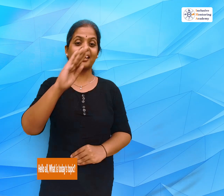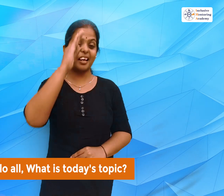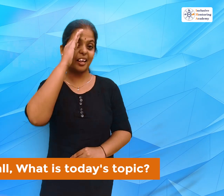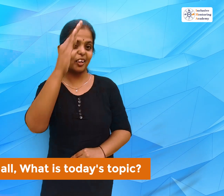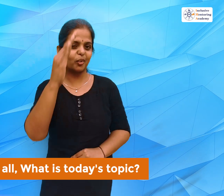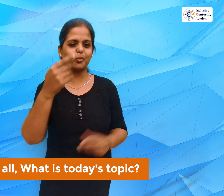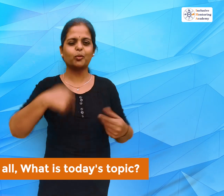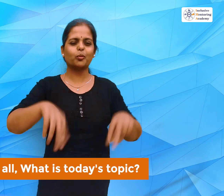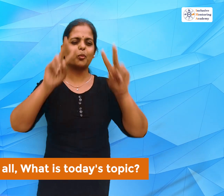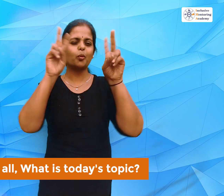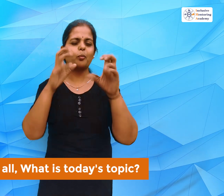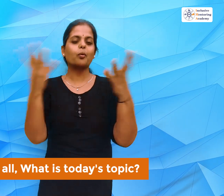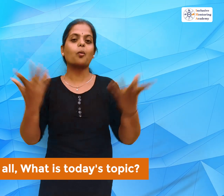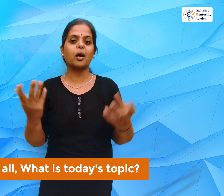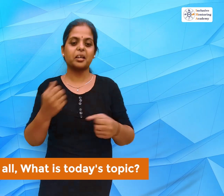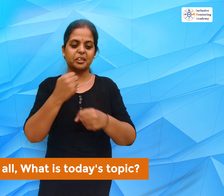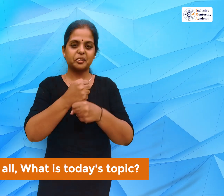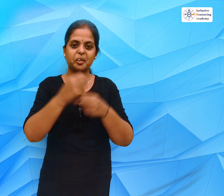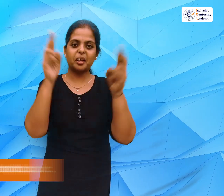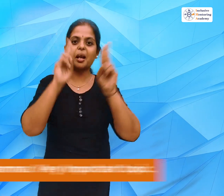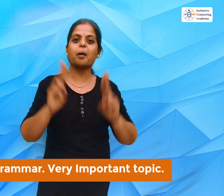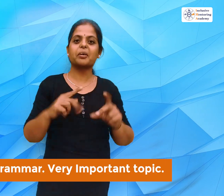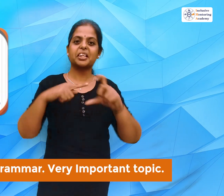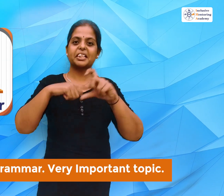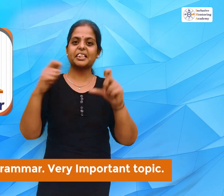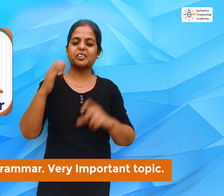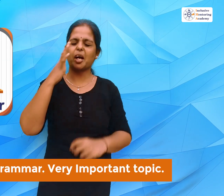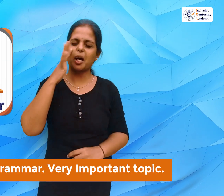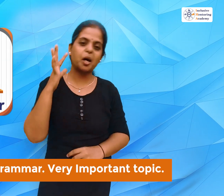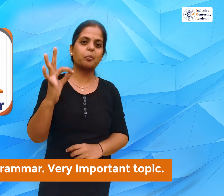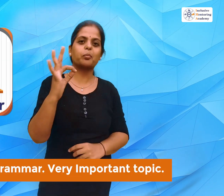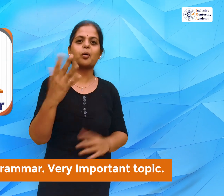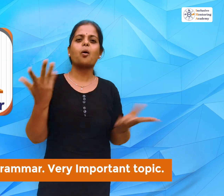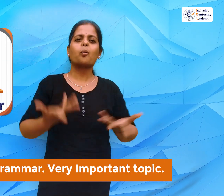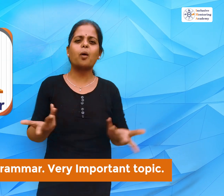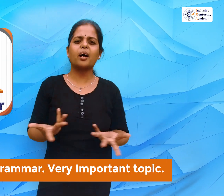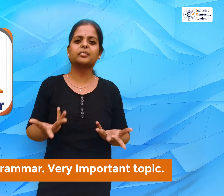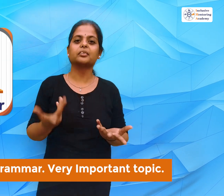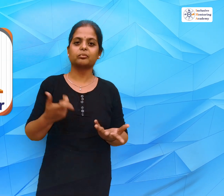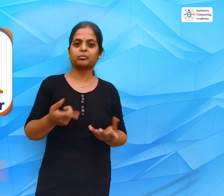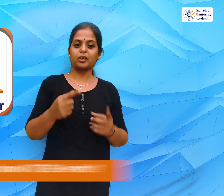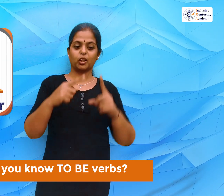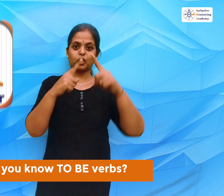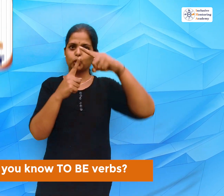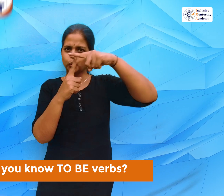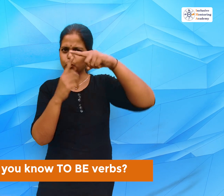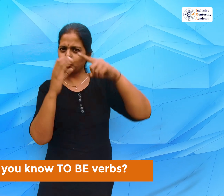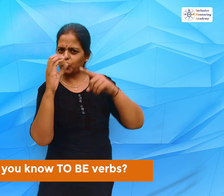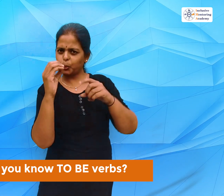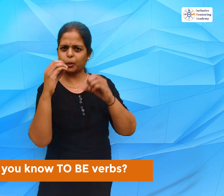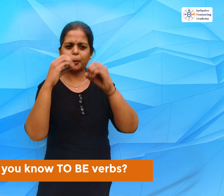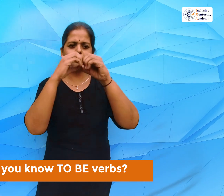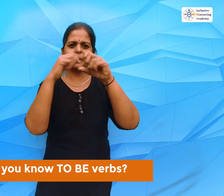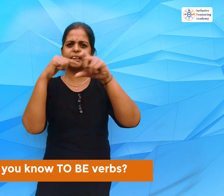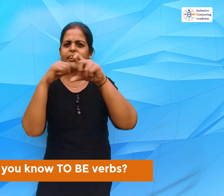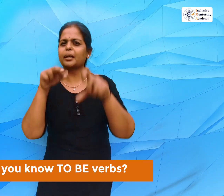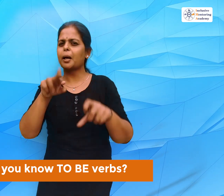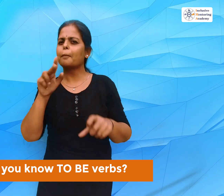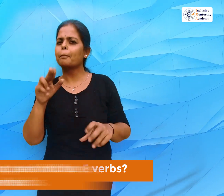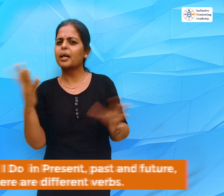Hello all. What is today's topic? English grammar. Very important topic. Do you know to be verbs? For